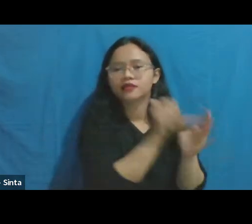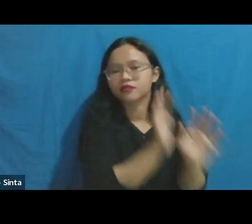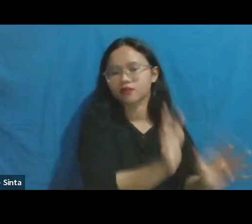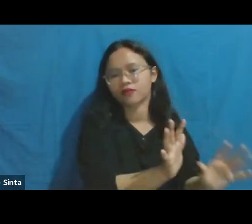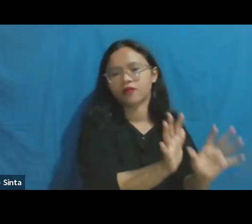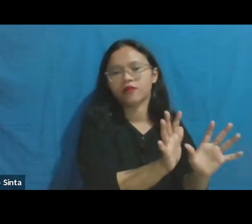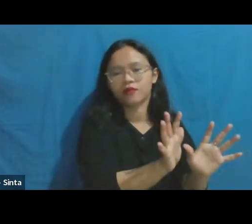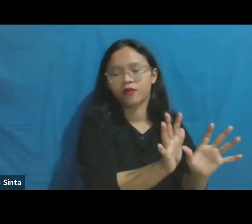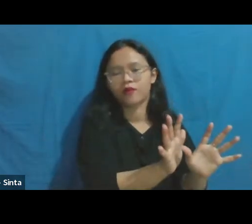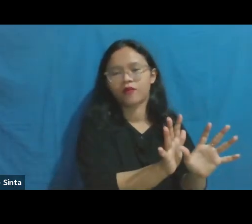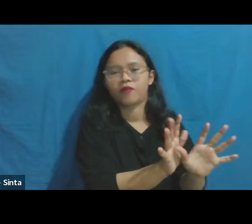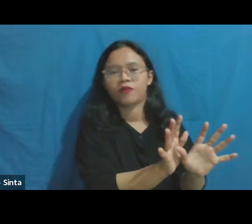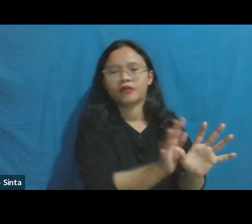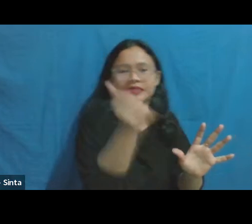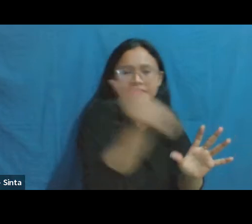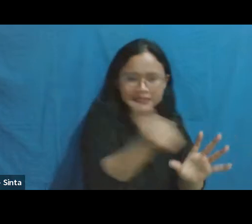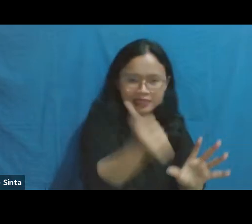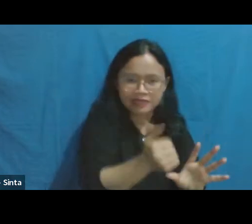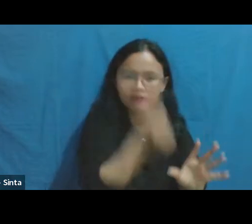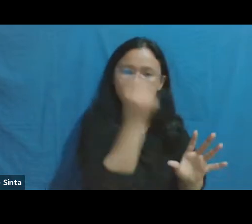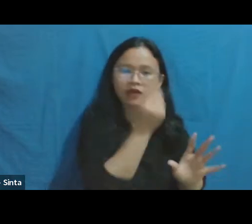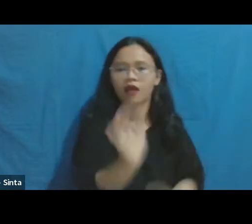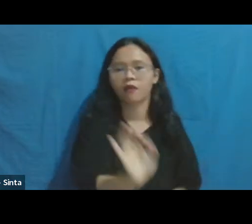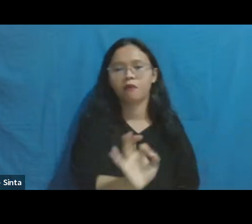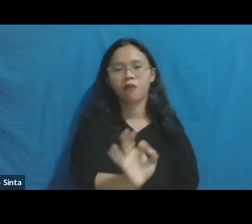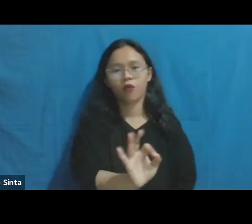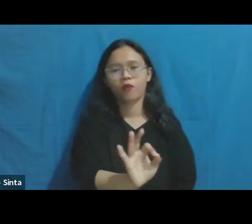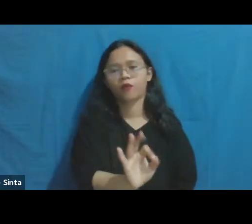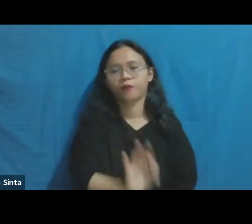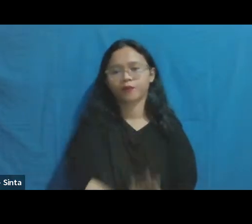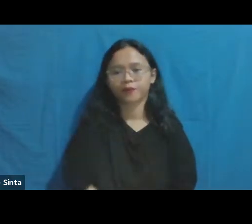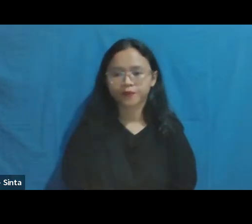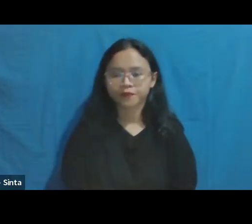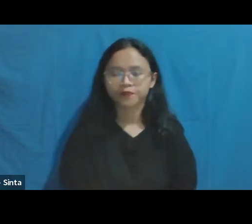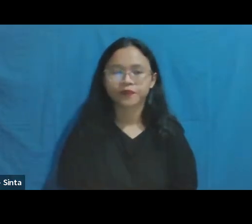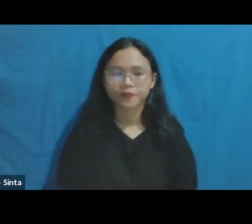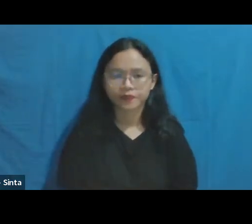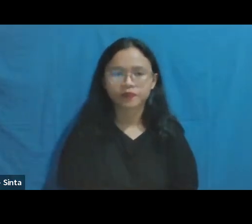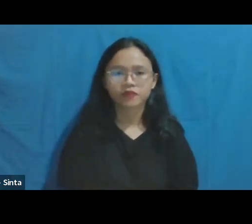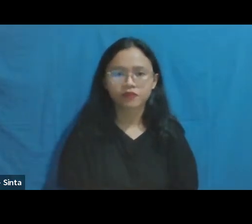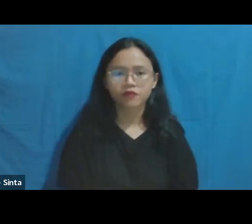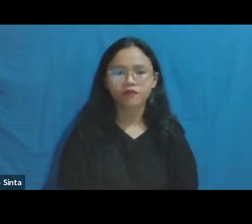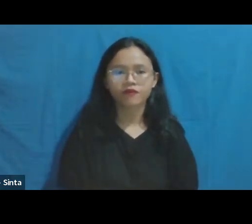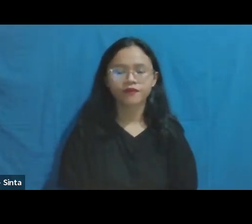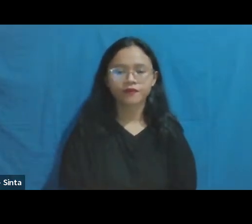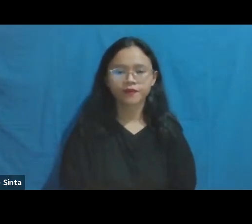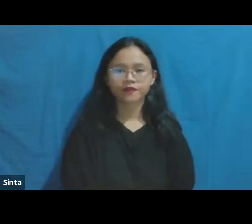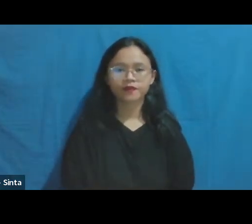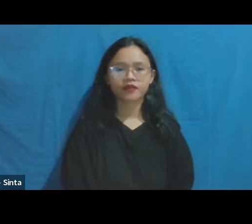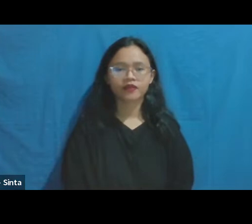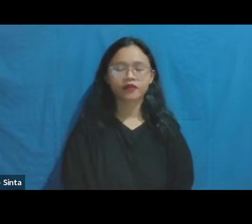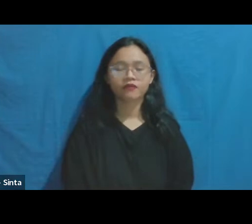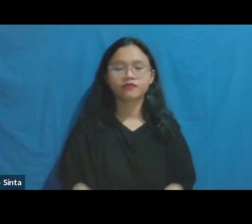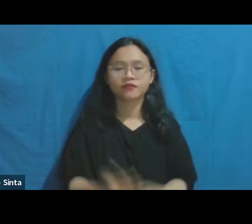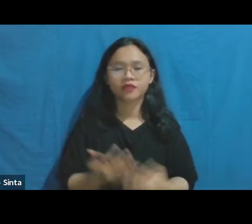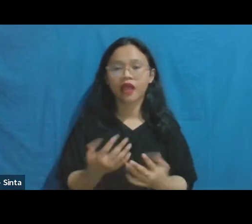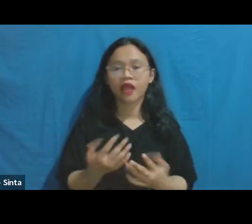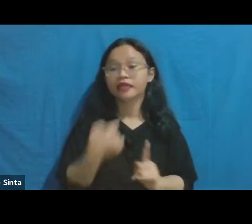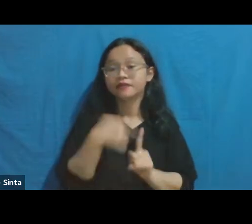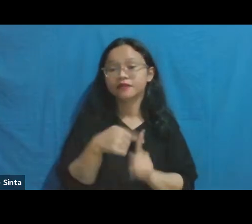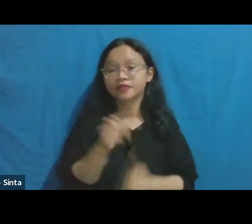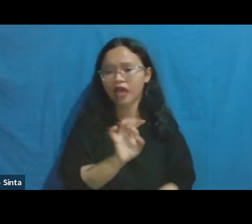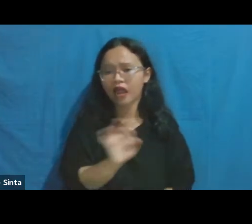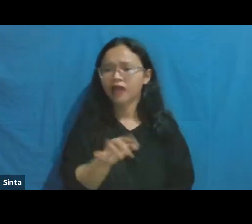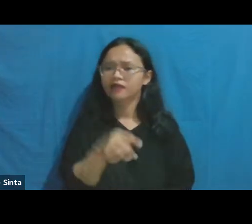which is demographic time bomb, where in the